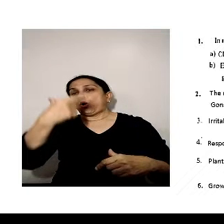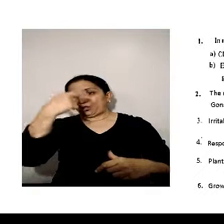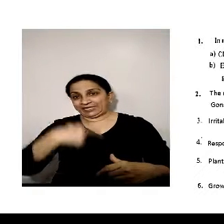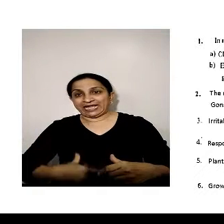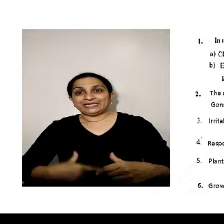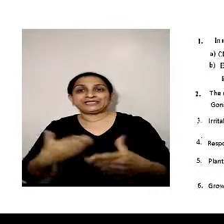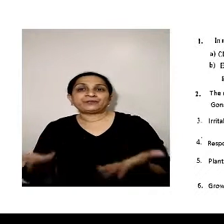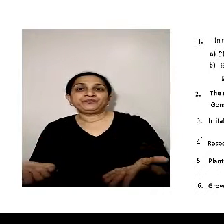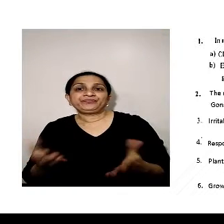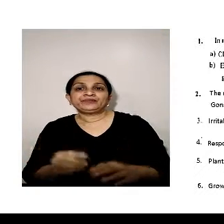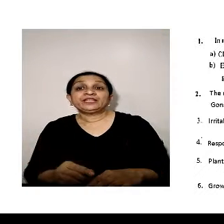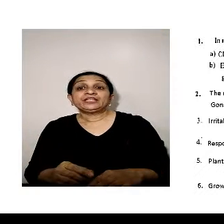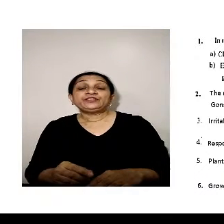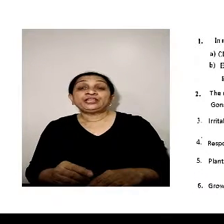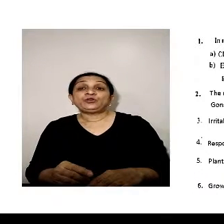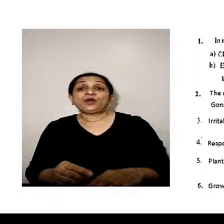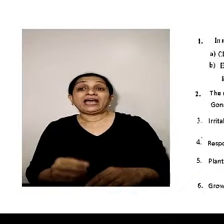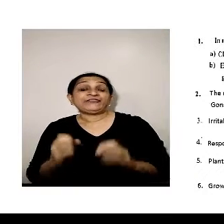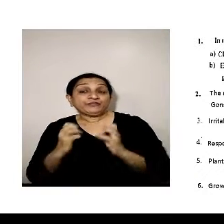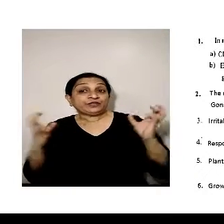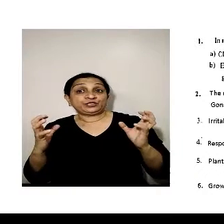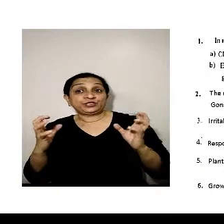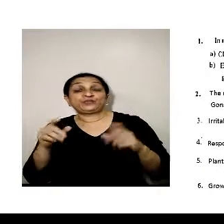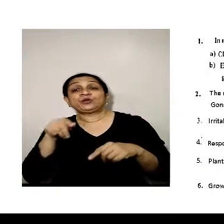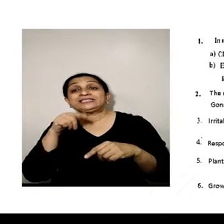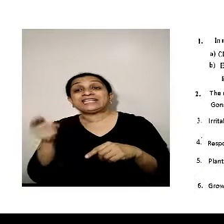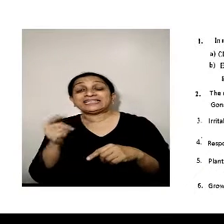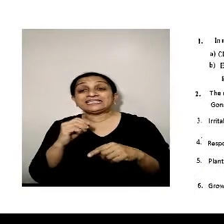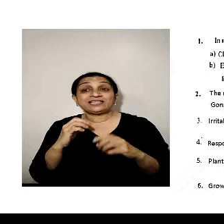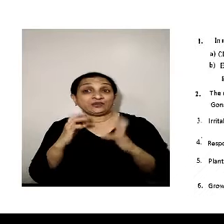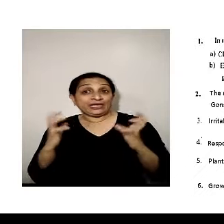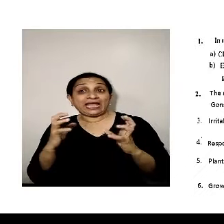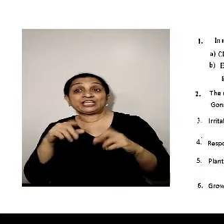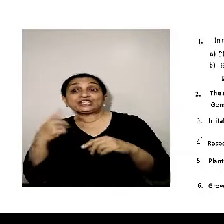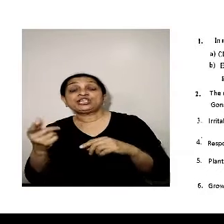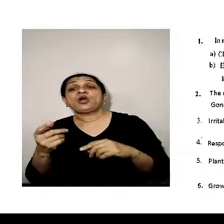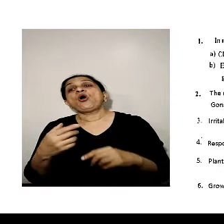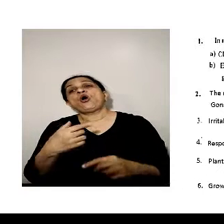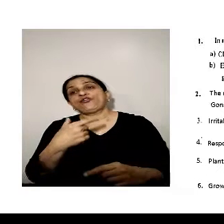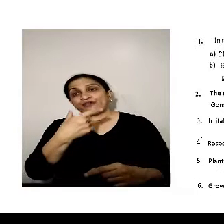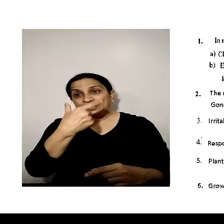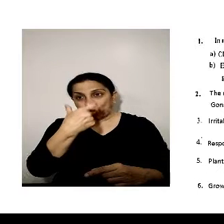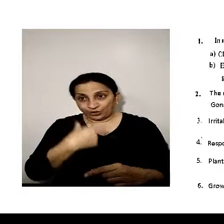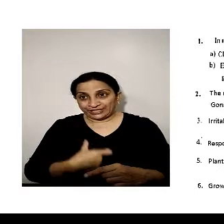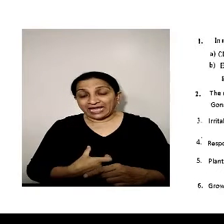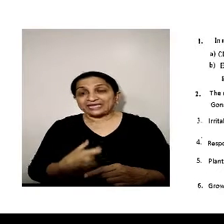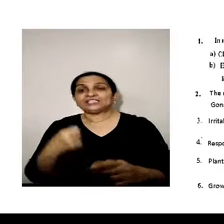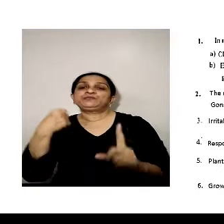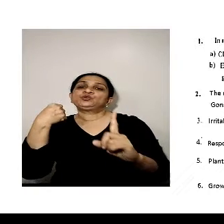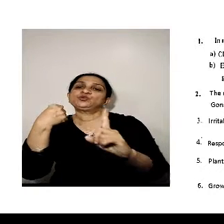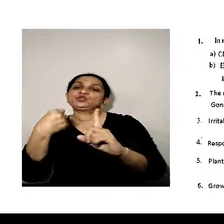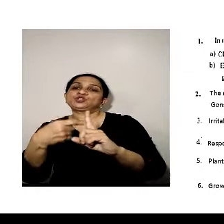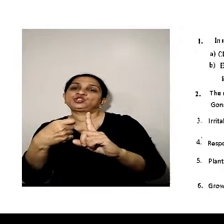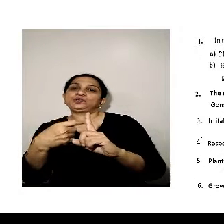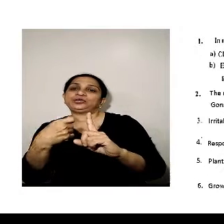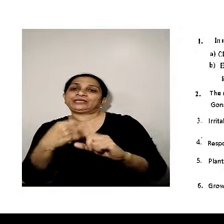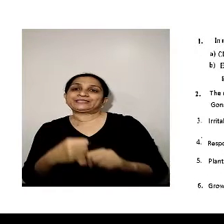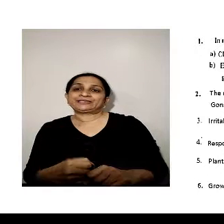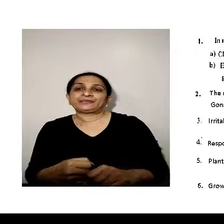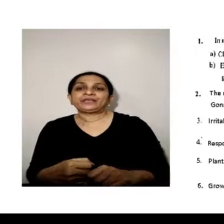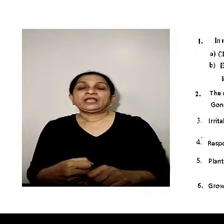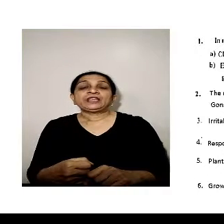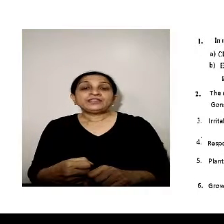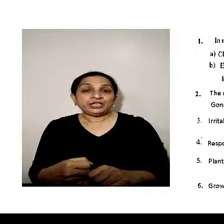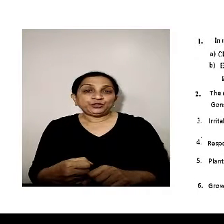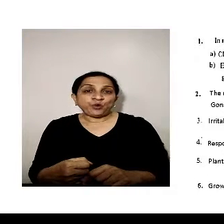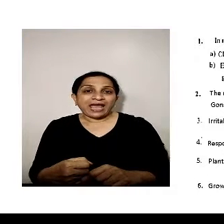living organism. Then you have response, that is the reaction of an organism to